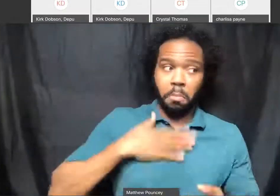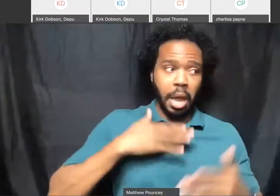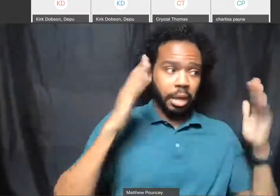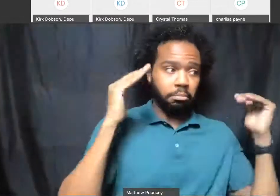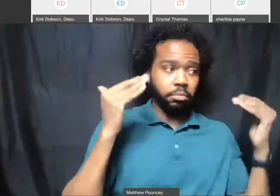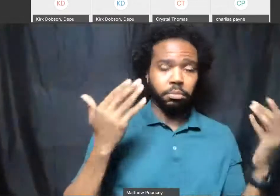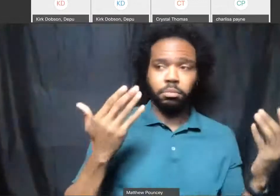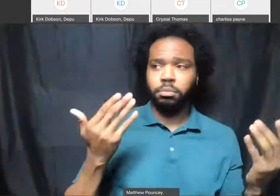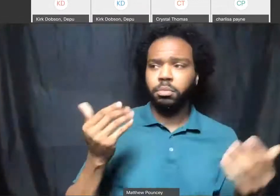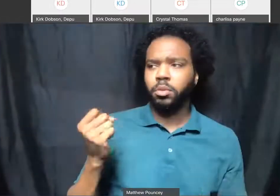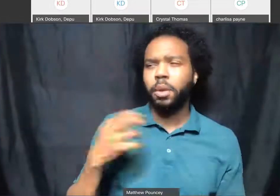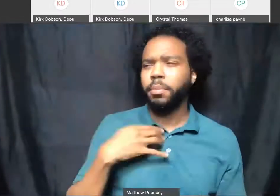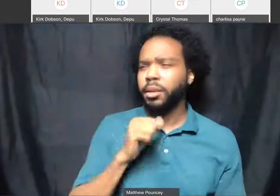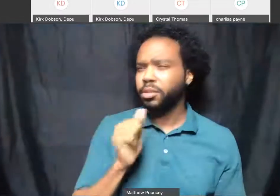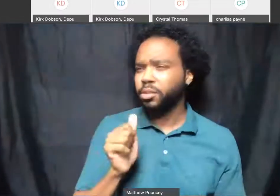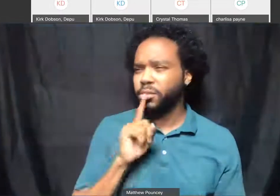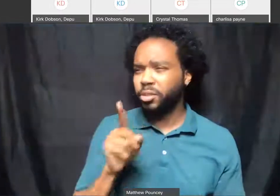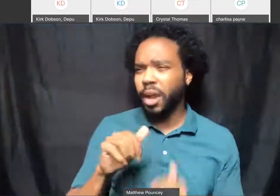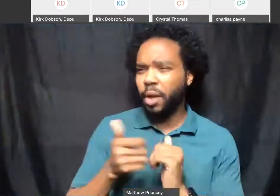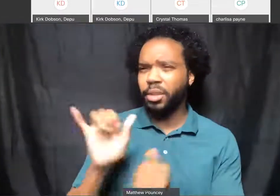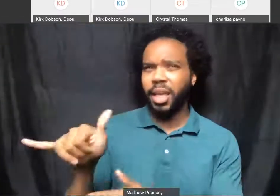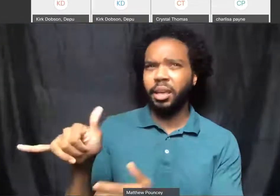I'm not sure how that would be implicated.